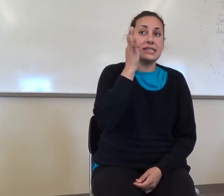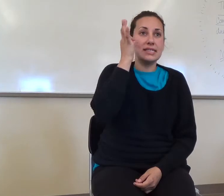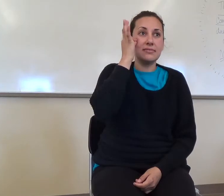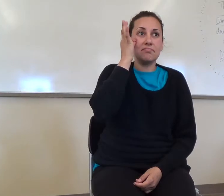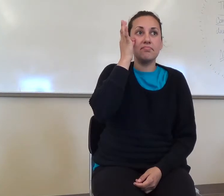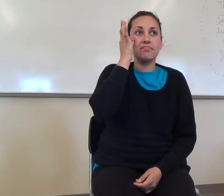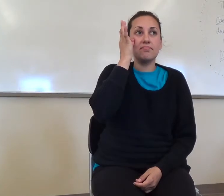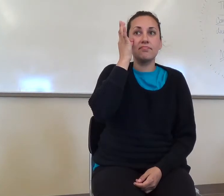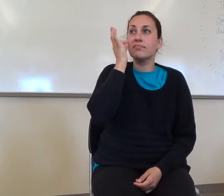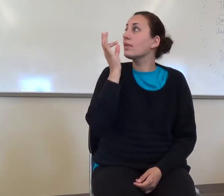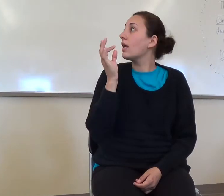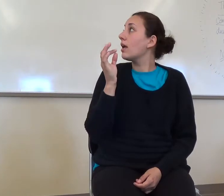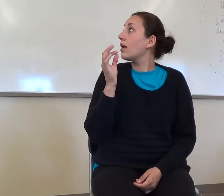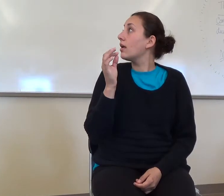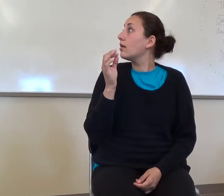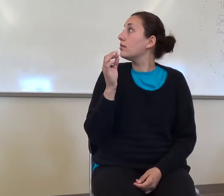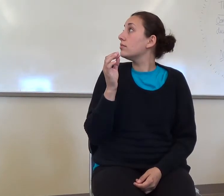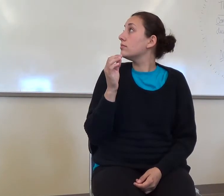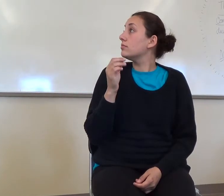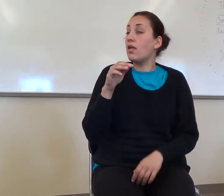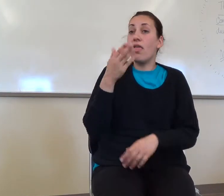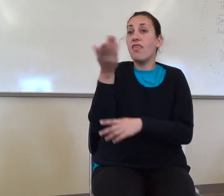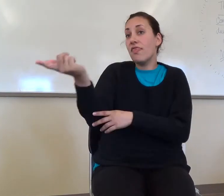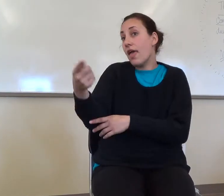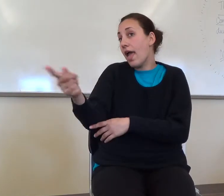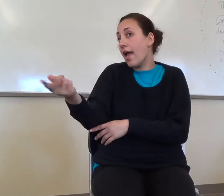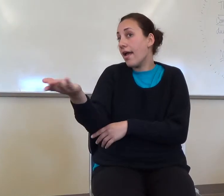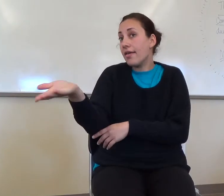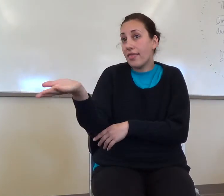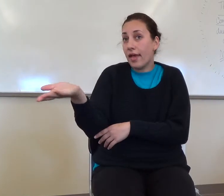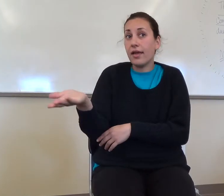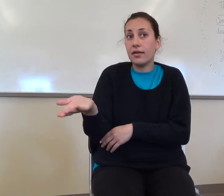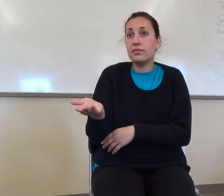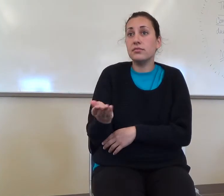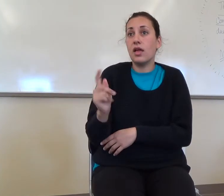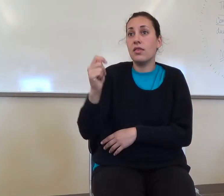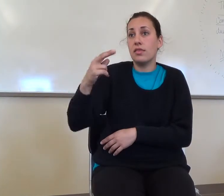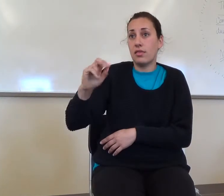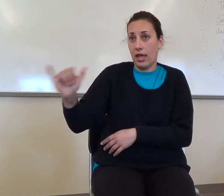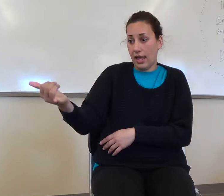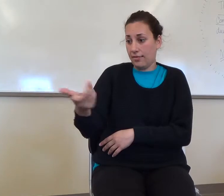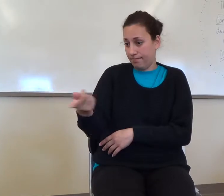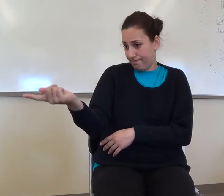the days. If you want to do this, you don't have to, but it just kind of emphasizes how many times this is referred to.